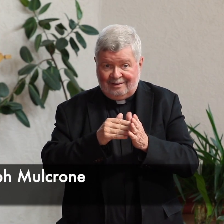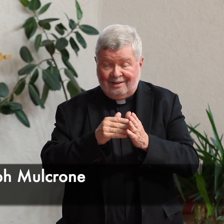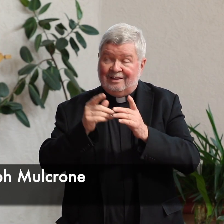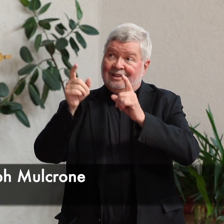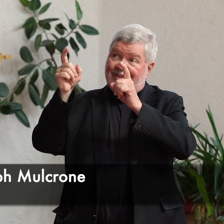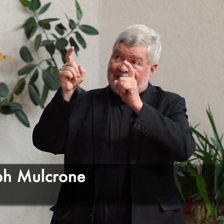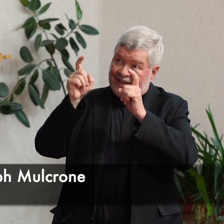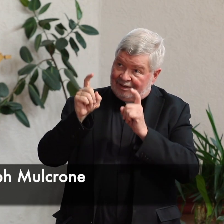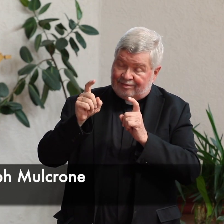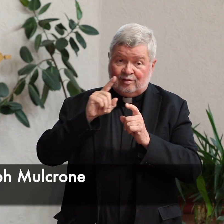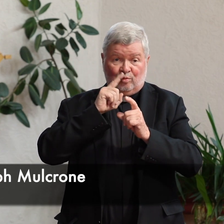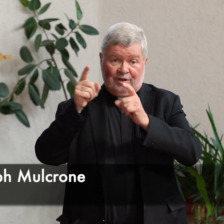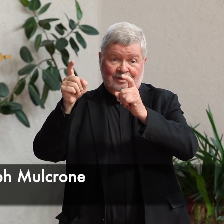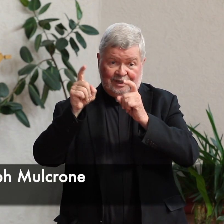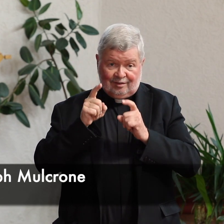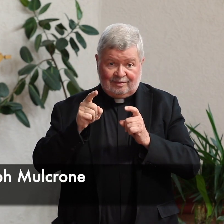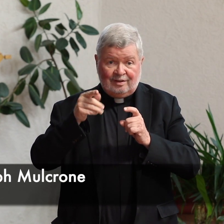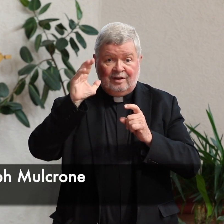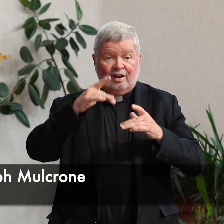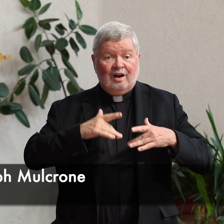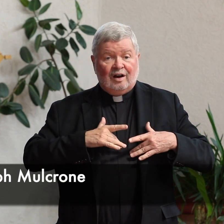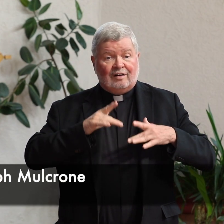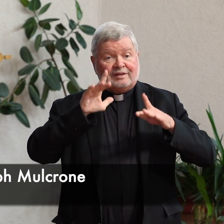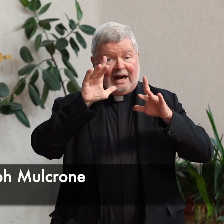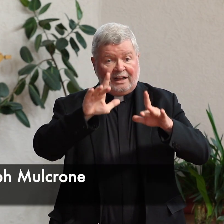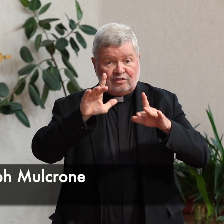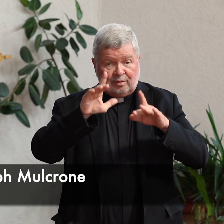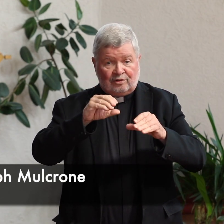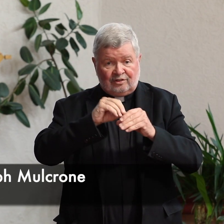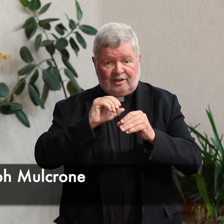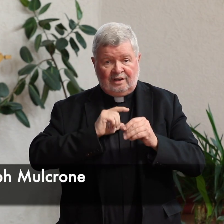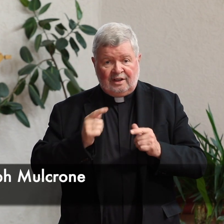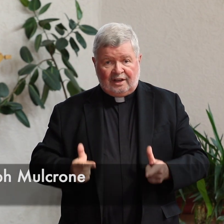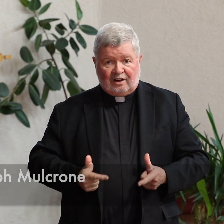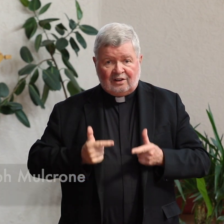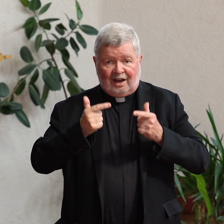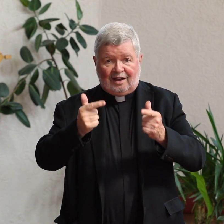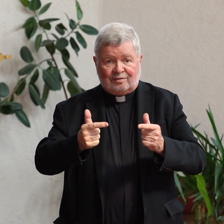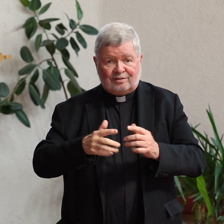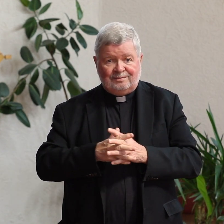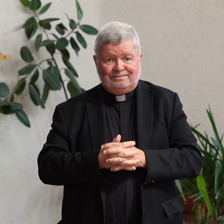the gift, the real gift of God's mercy in our lives.